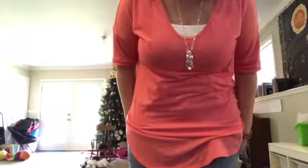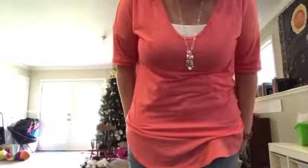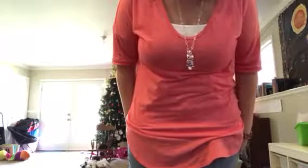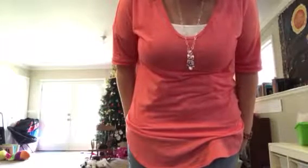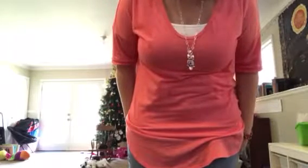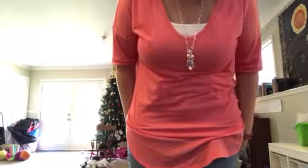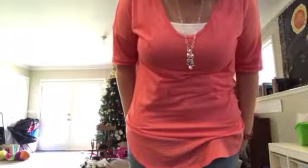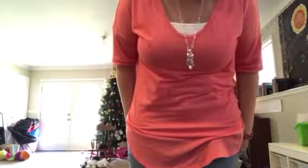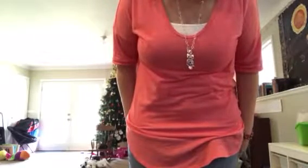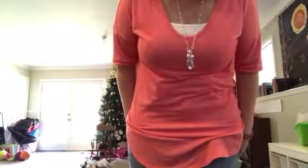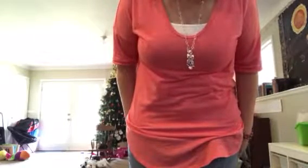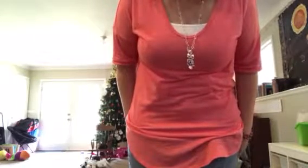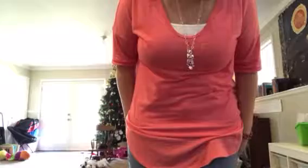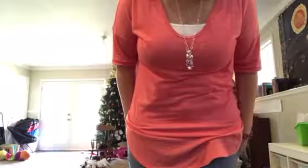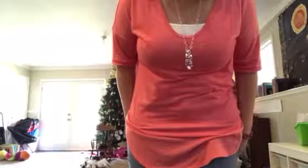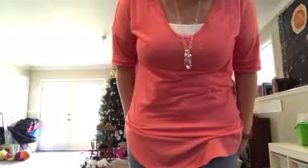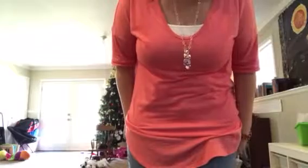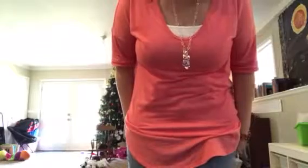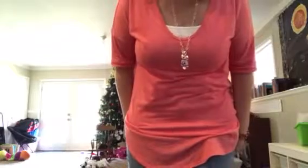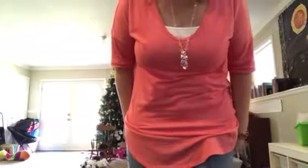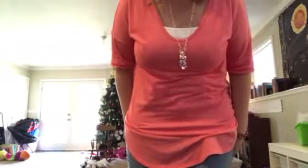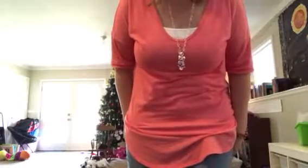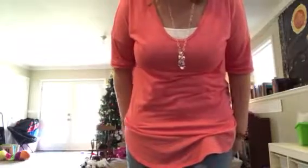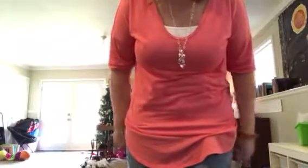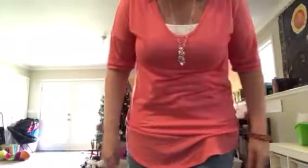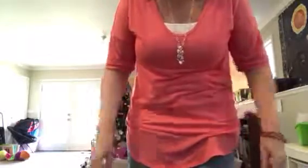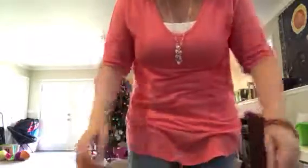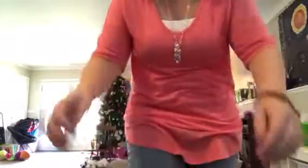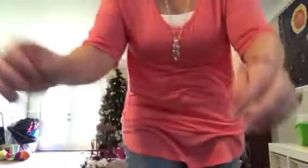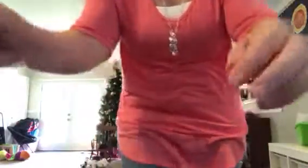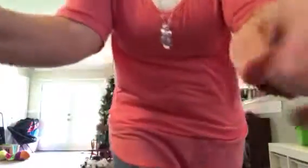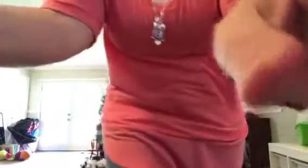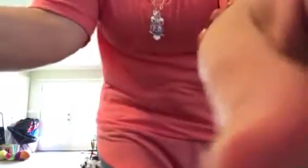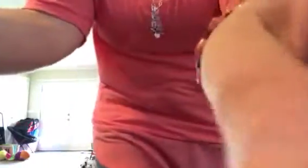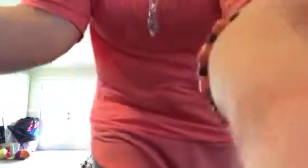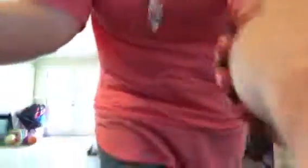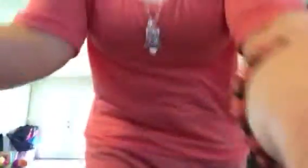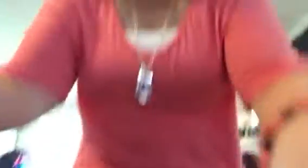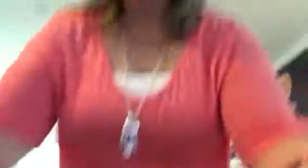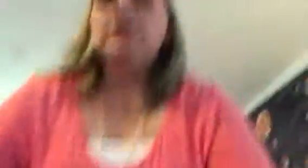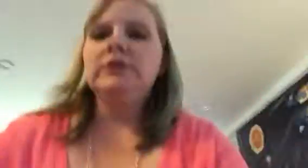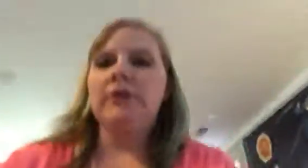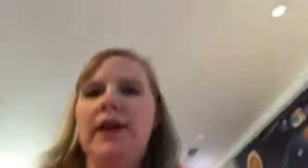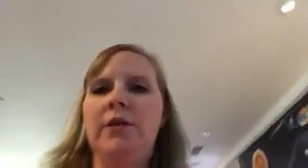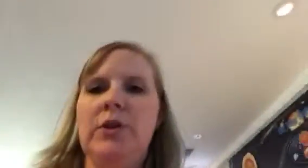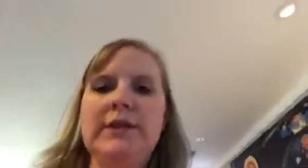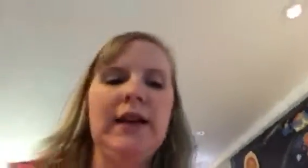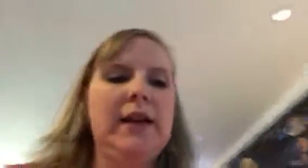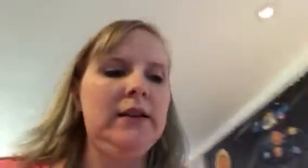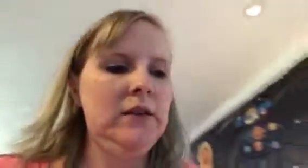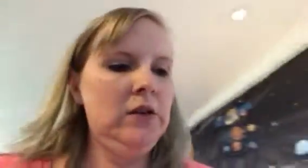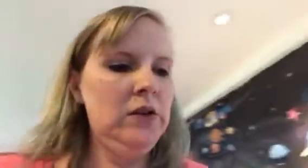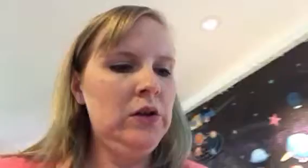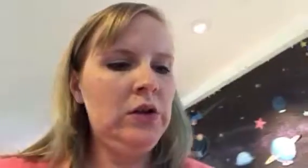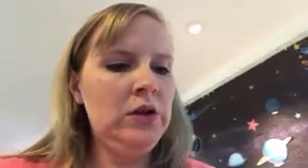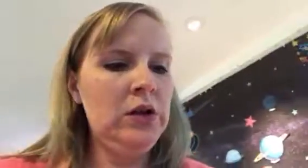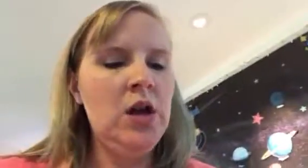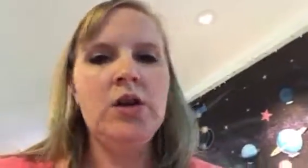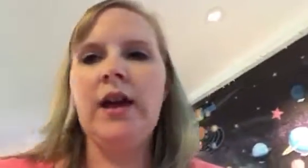dance. I want to make sure that I've given you all the sign language. So hang on 1 second. Okay,